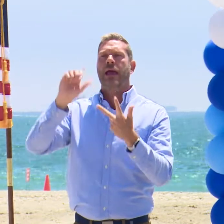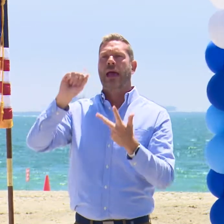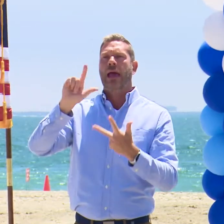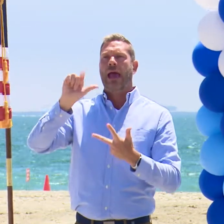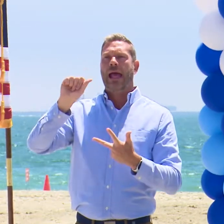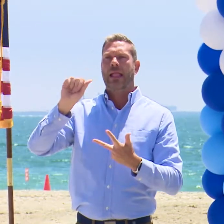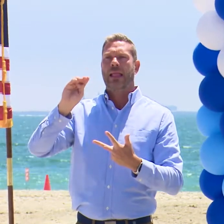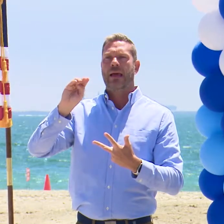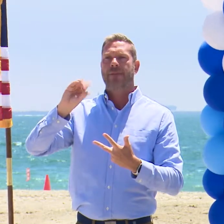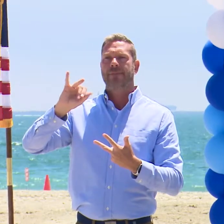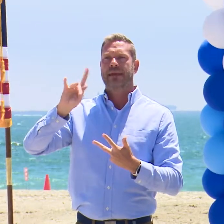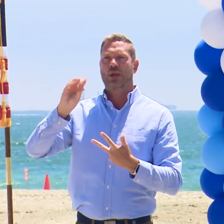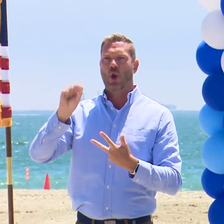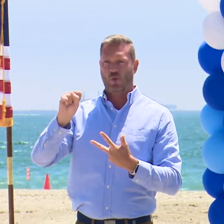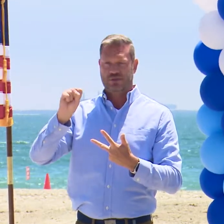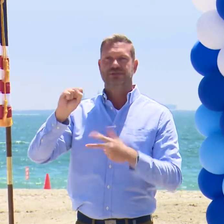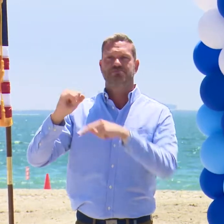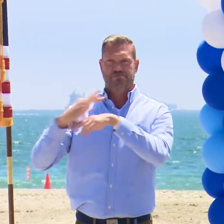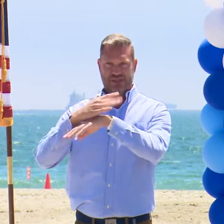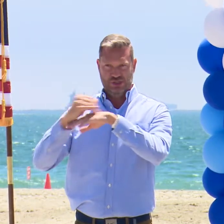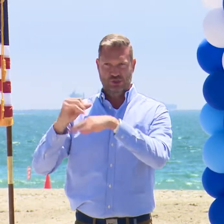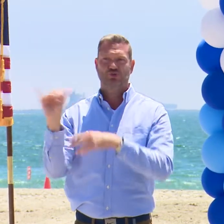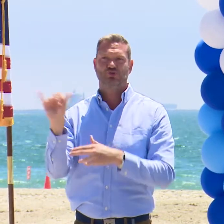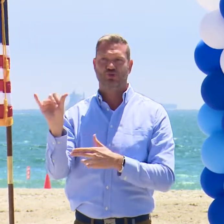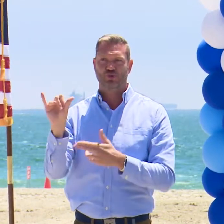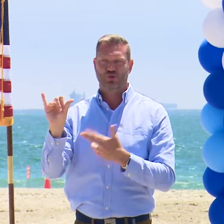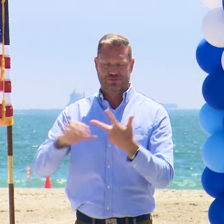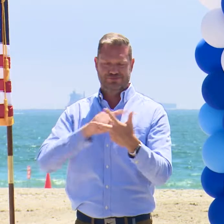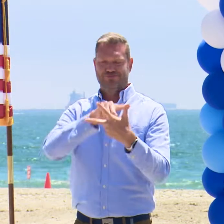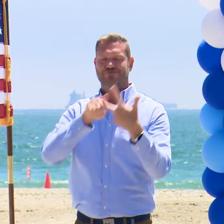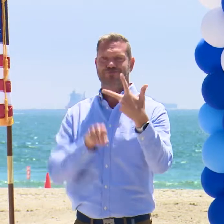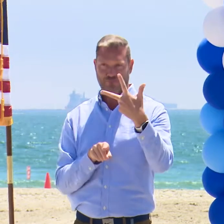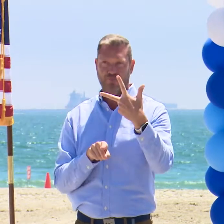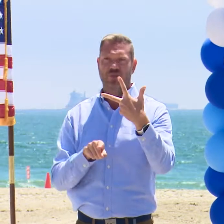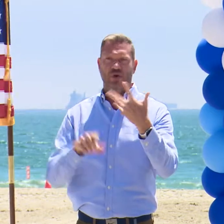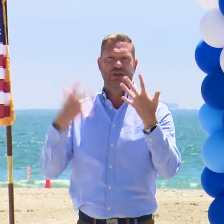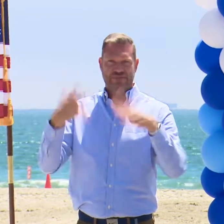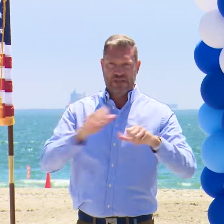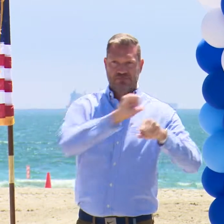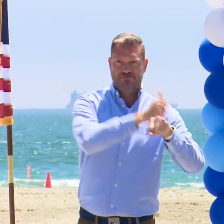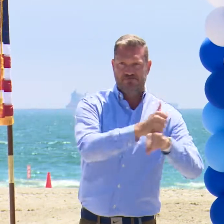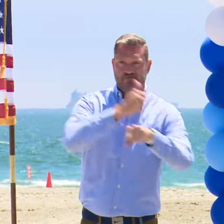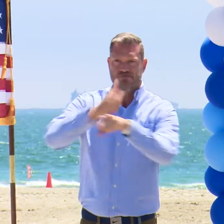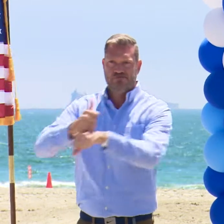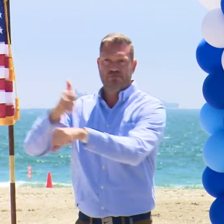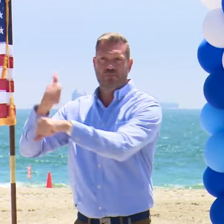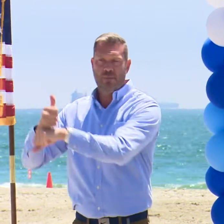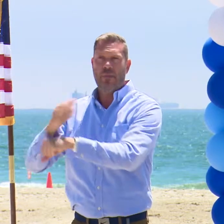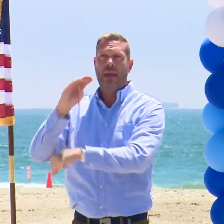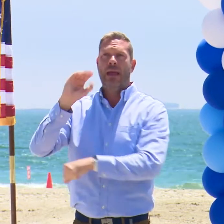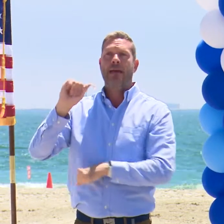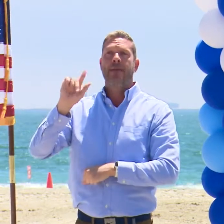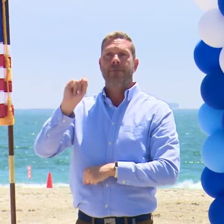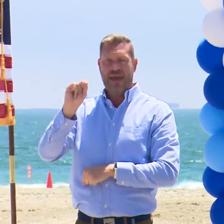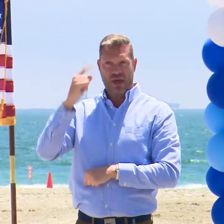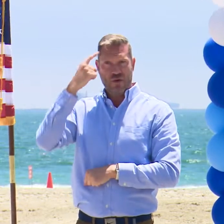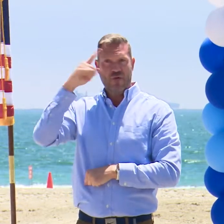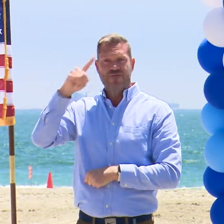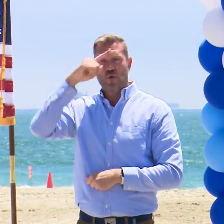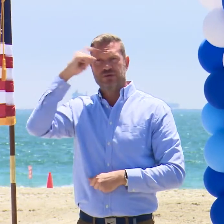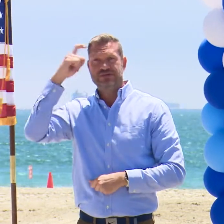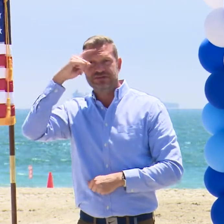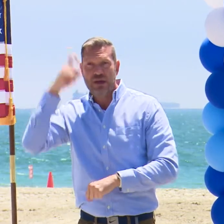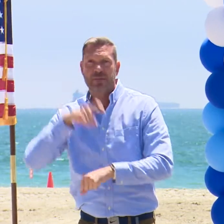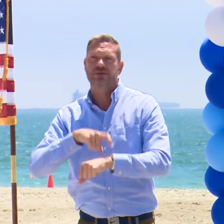Alamitos Beach as well. And so these are all different mats that will be available throughout the summer, throughout the time when